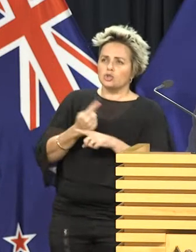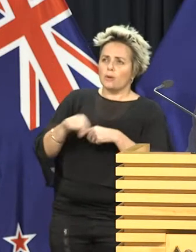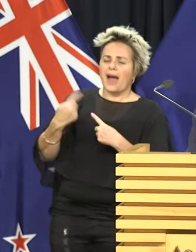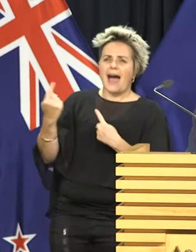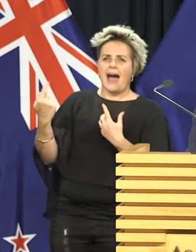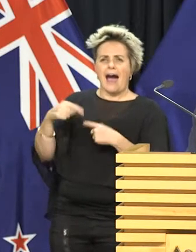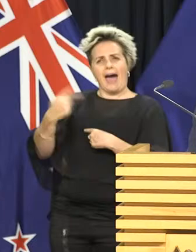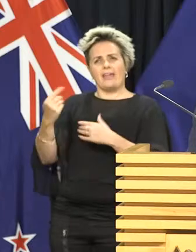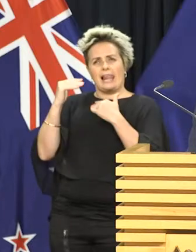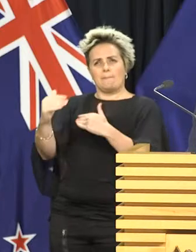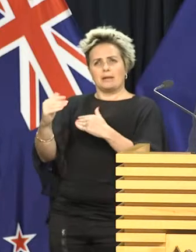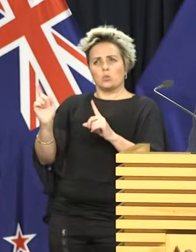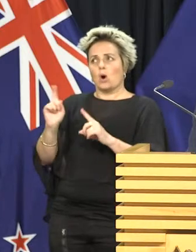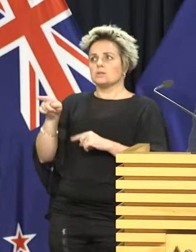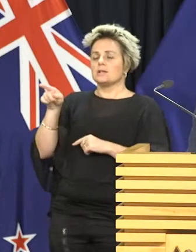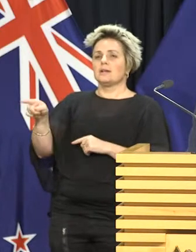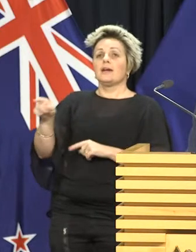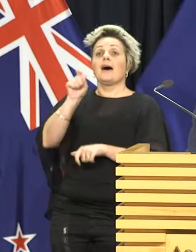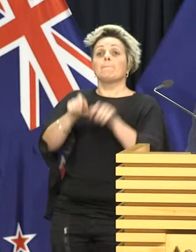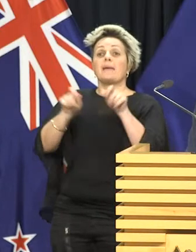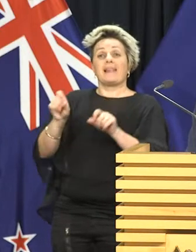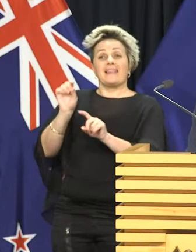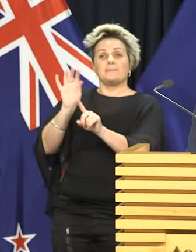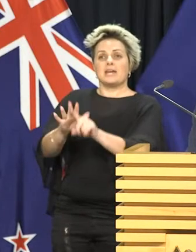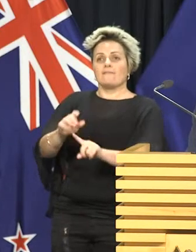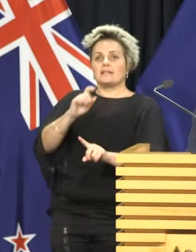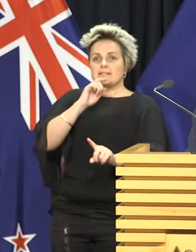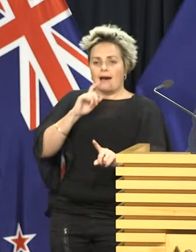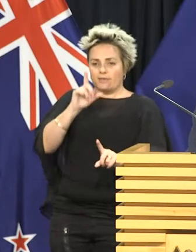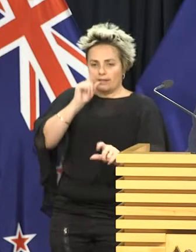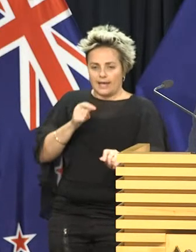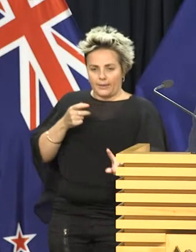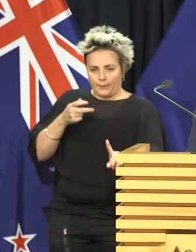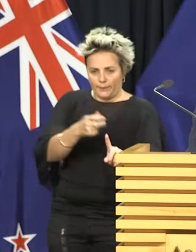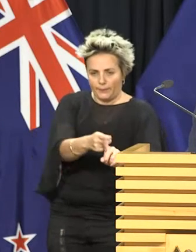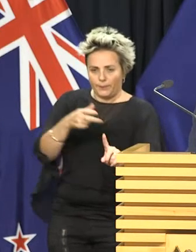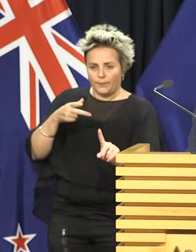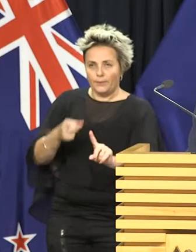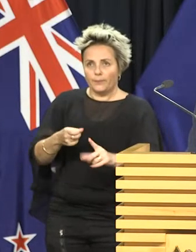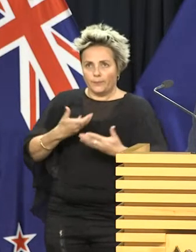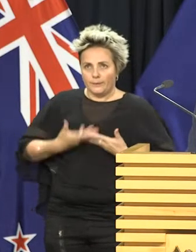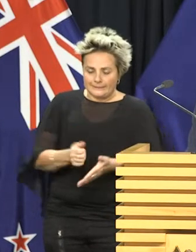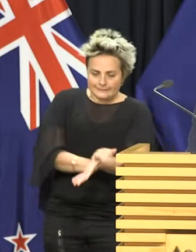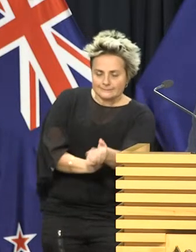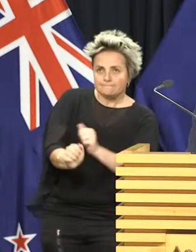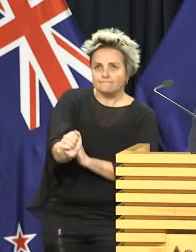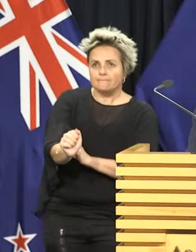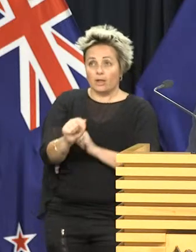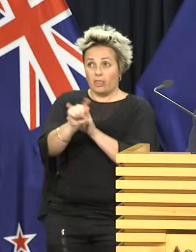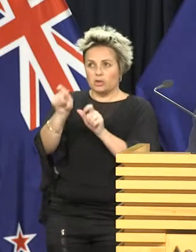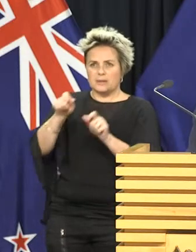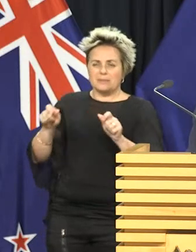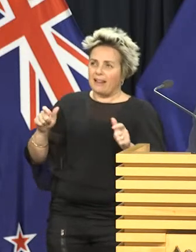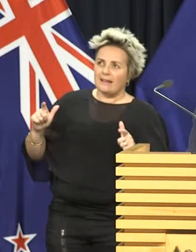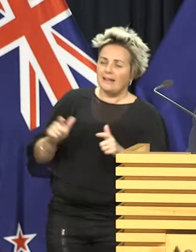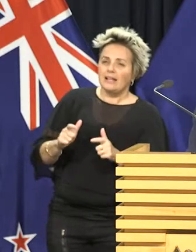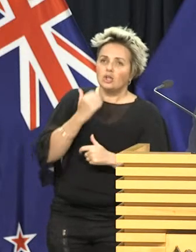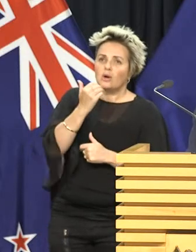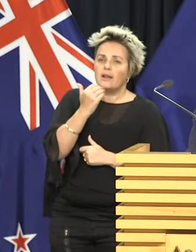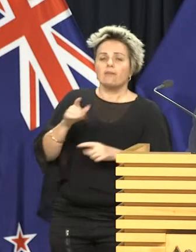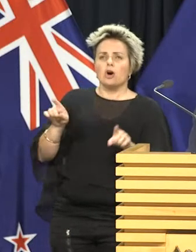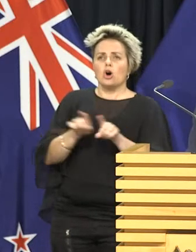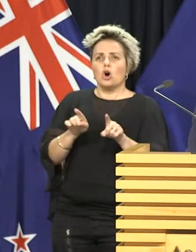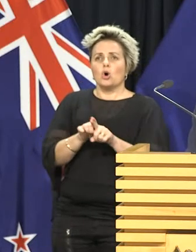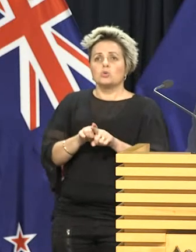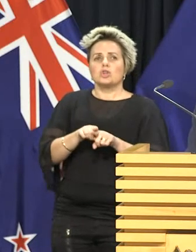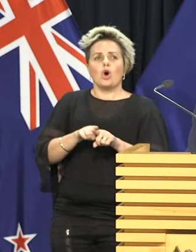I've already mentioned one of them. Those are vaccinators, those to actually deliver the vaccine. Some of the other ones, for example, are how do you get remote populations